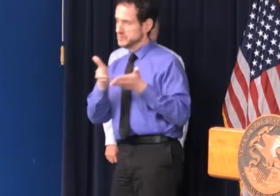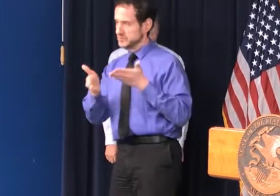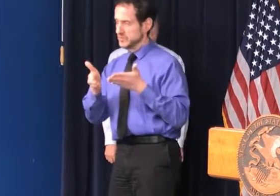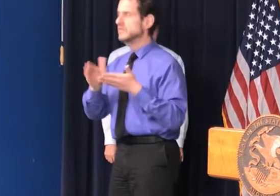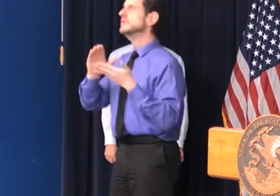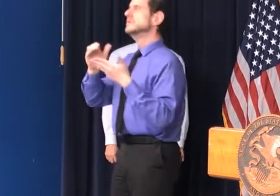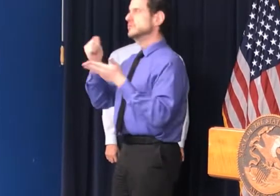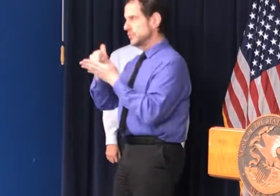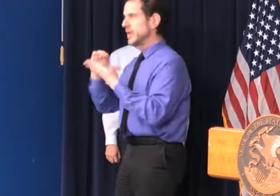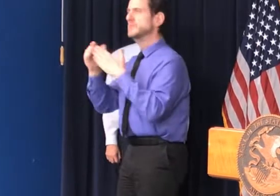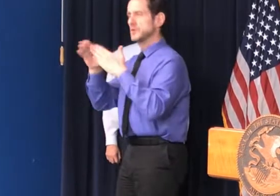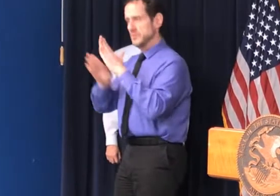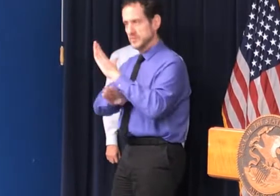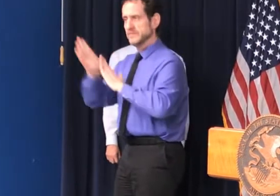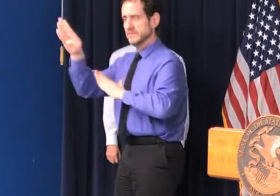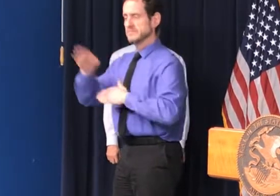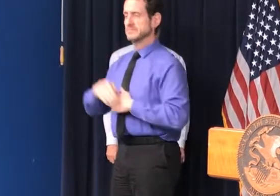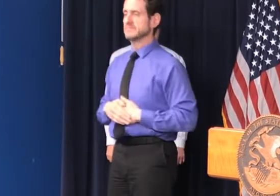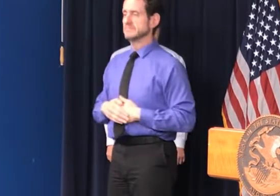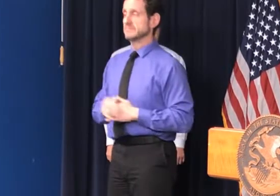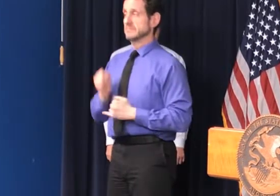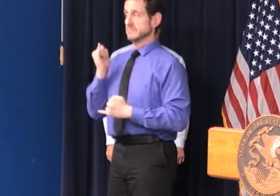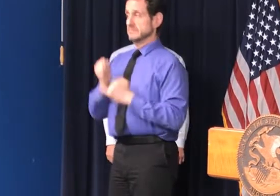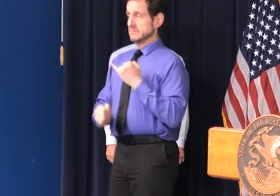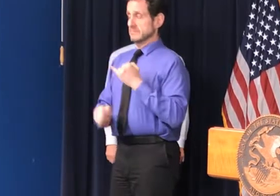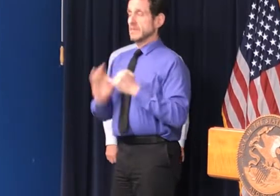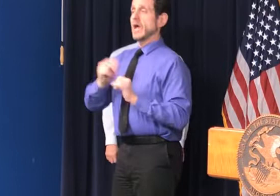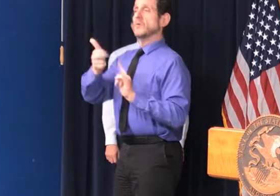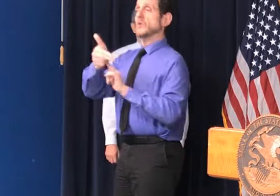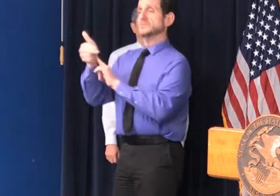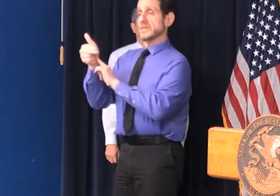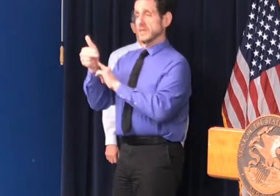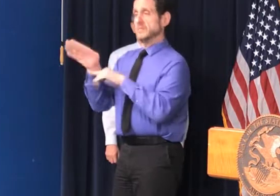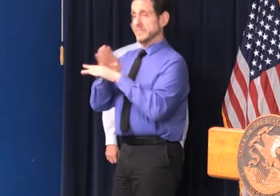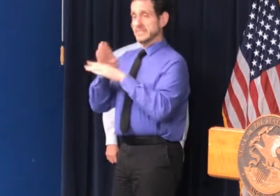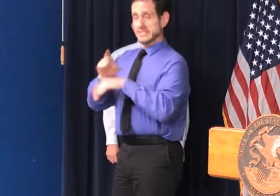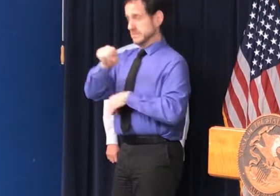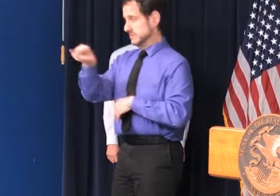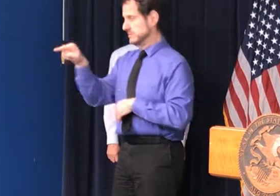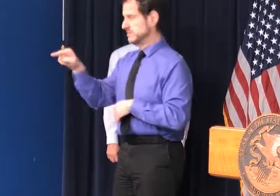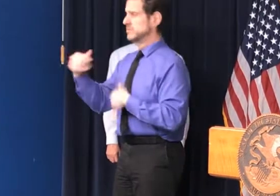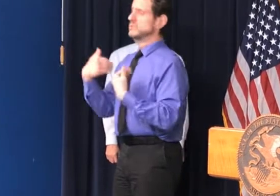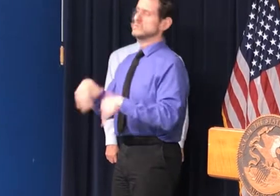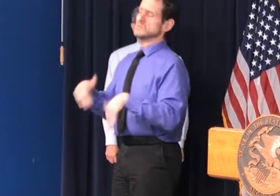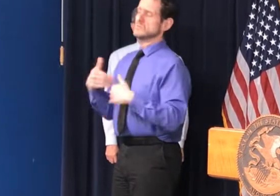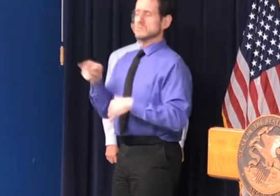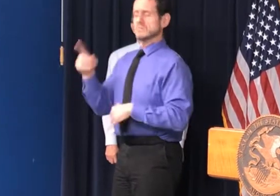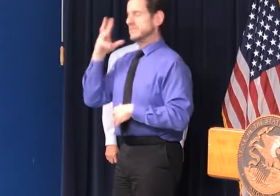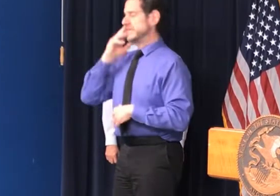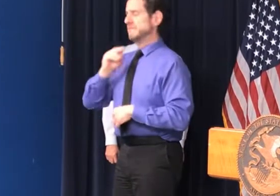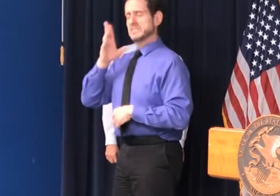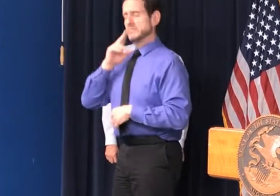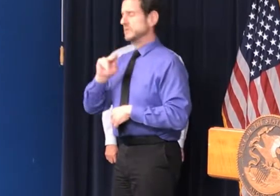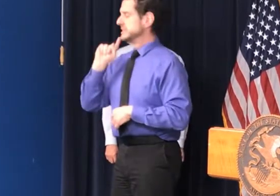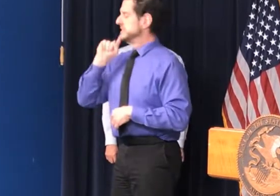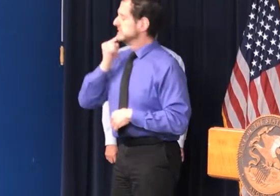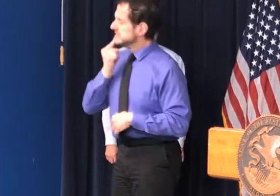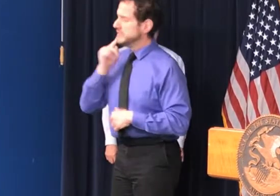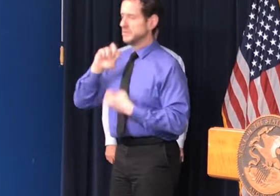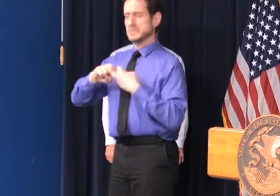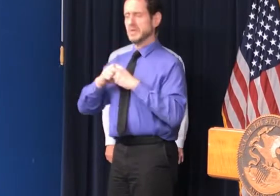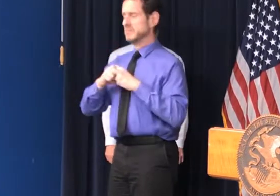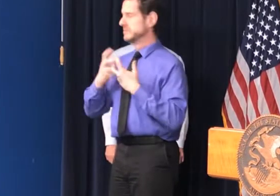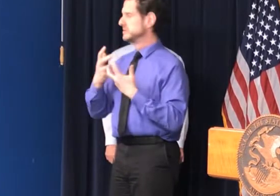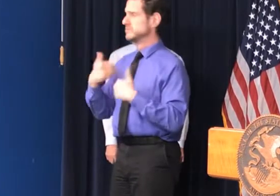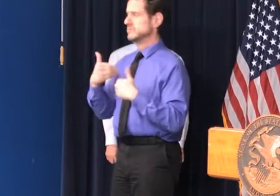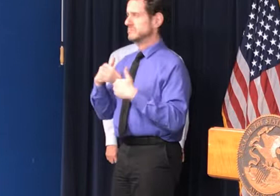Development. And lastly, our hospitality businesses have experienced some of the most significant hardships during